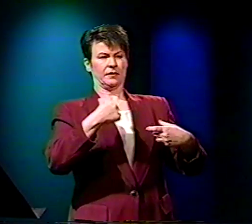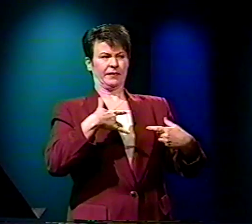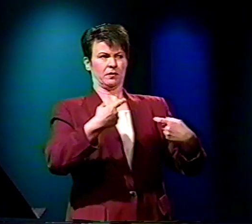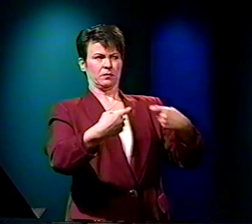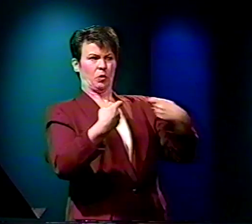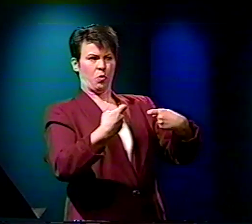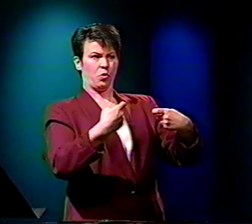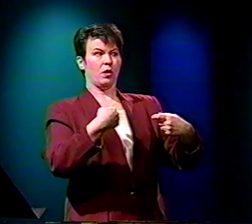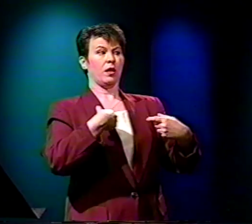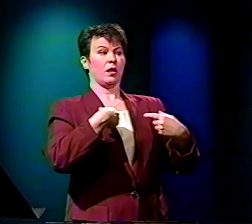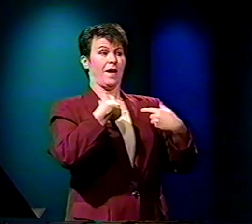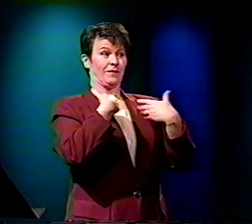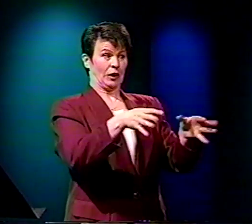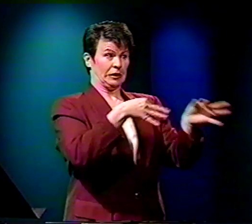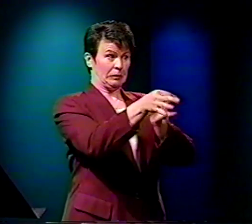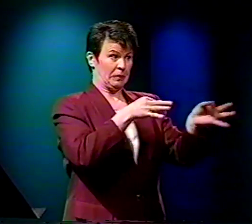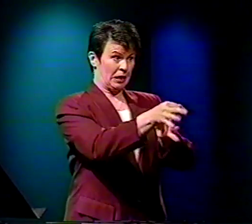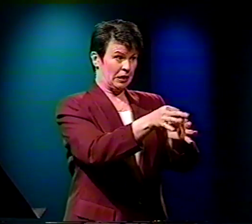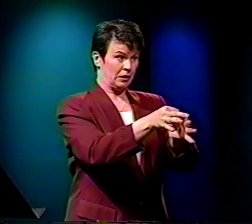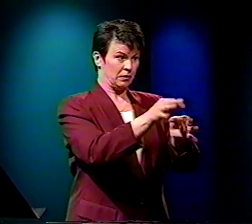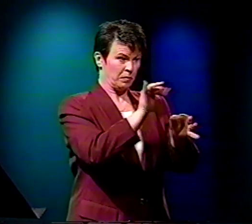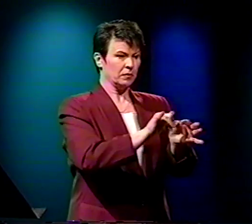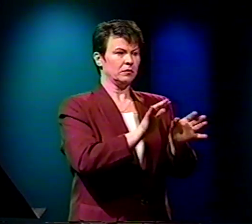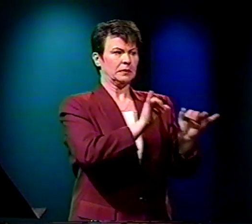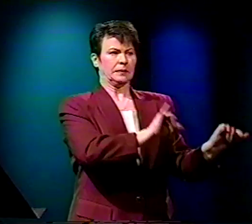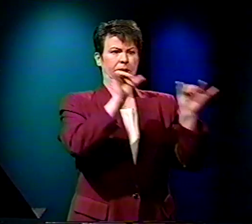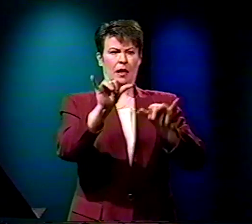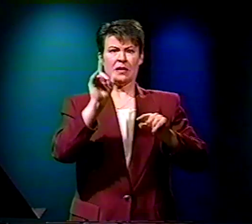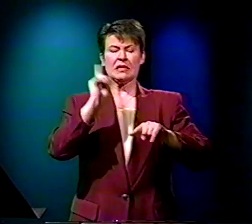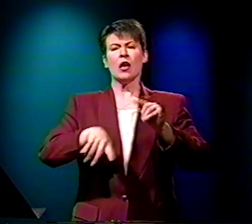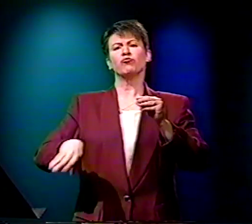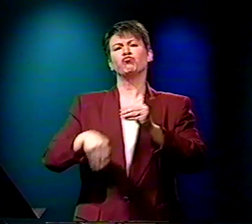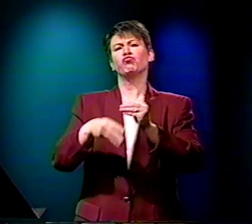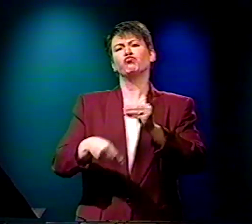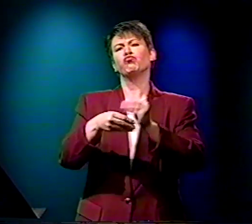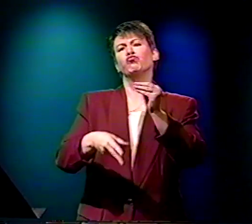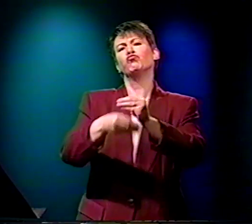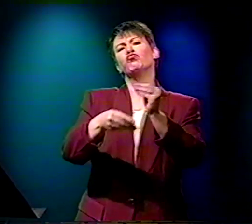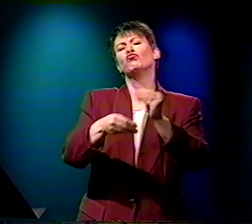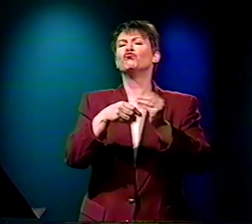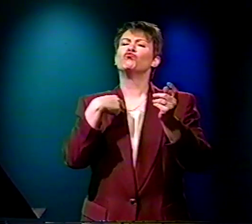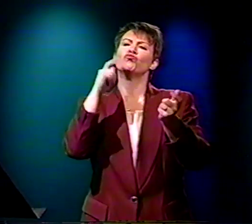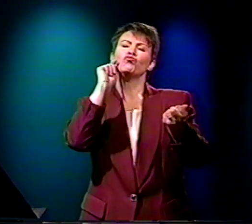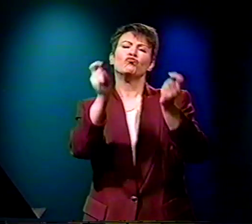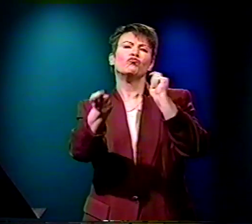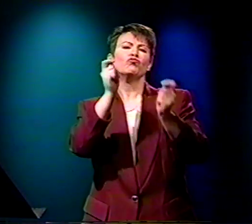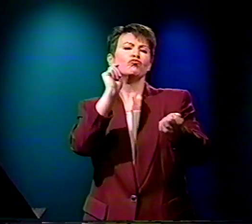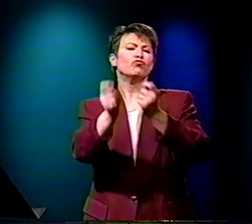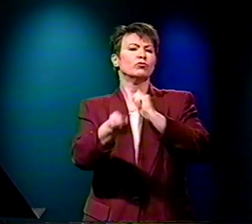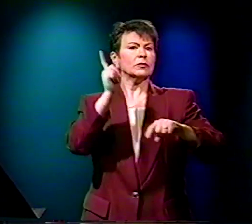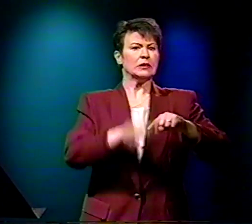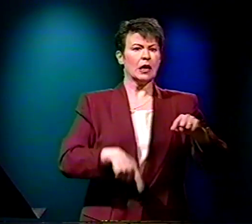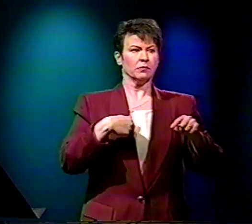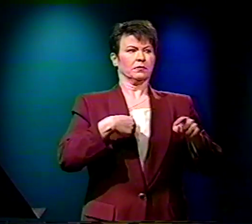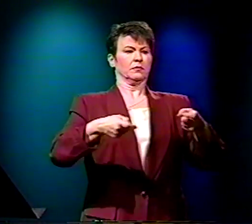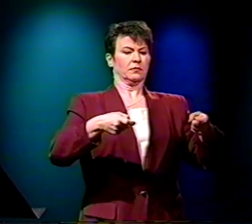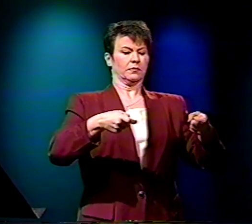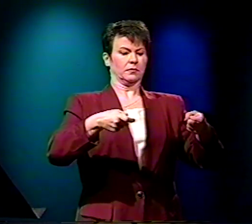to them, and they feel that the interpreter has almost controlled them, because they feel like once I had explained it to the interpreter, I can't even make any changes